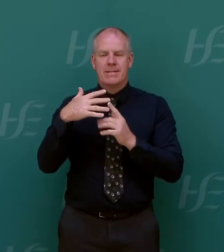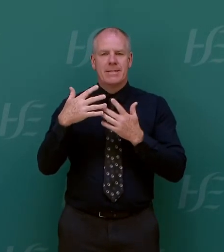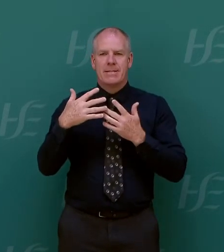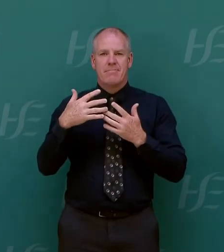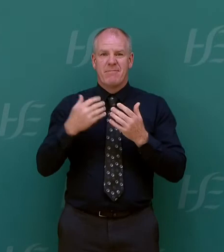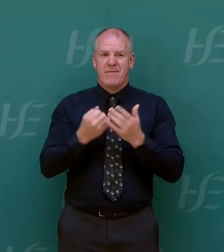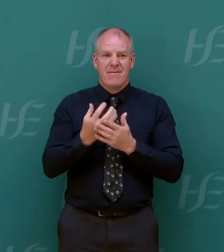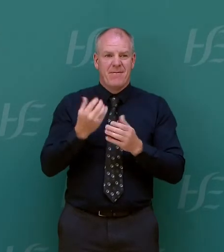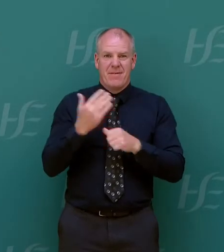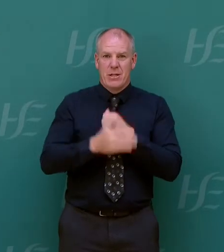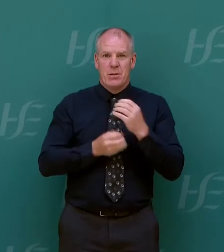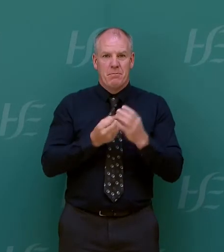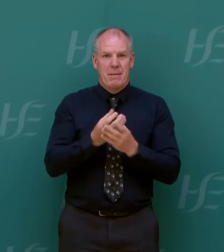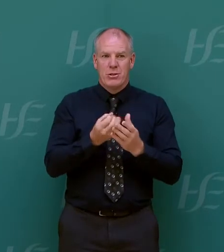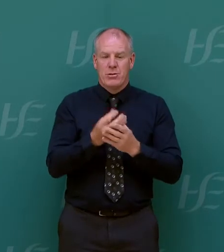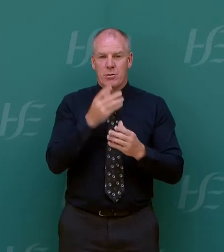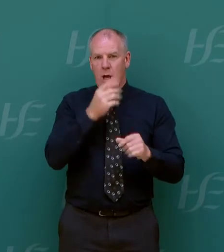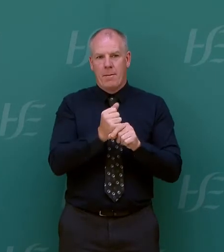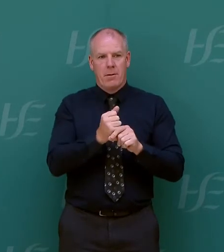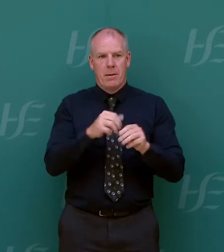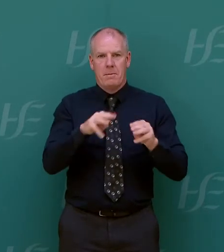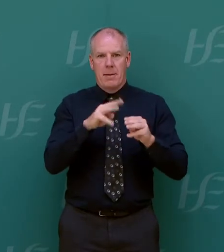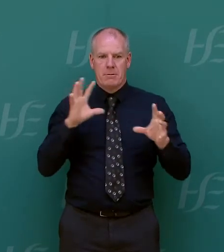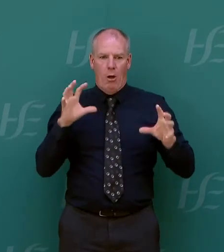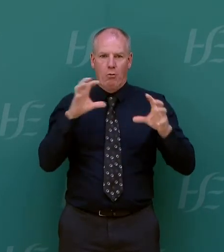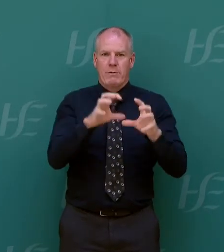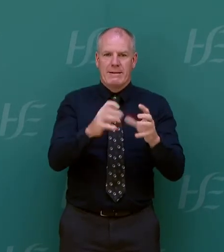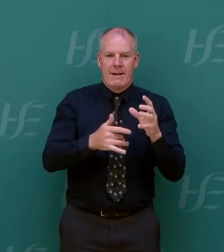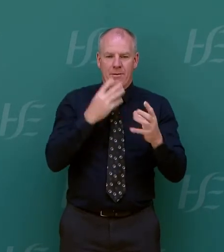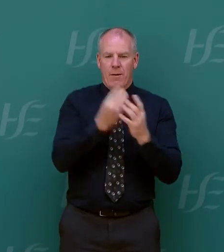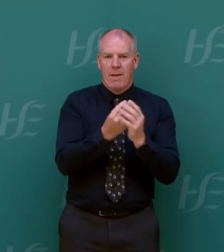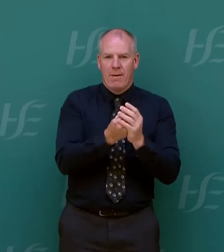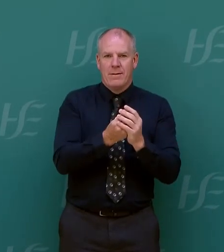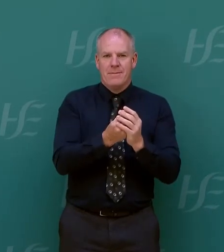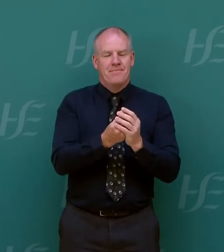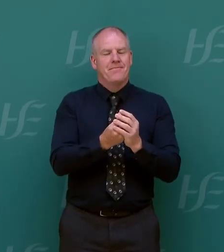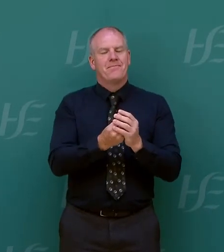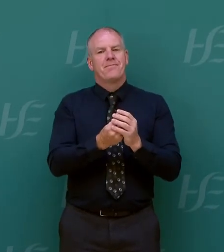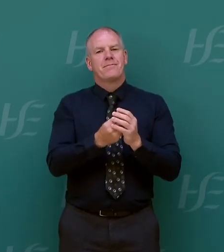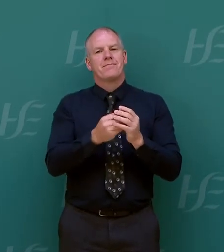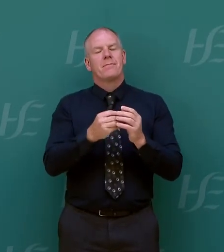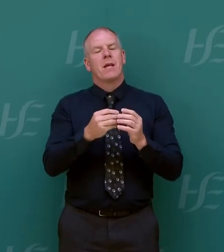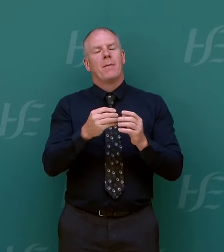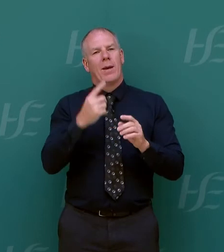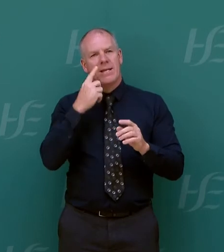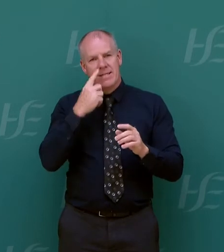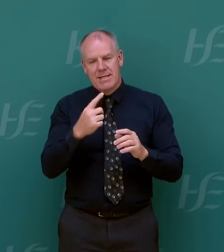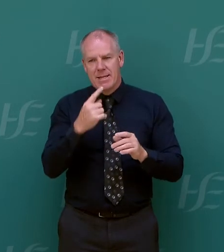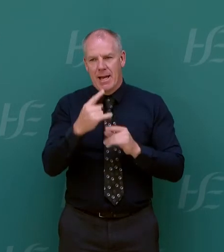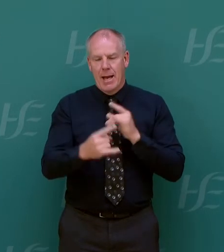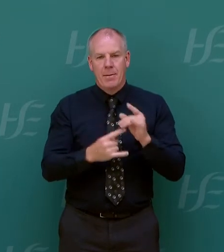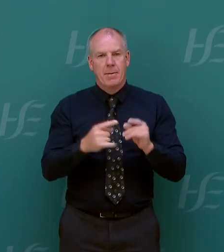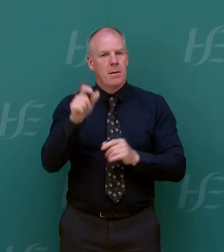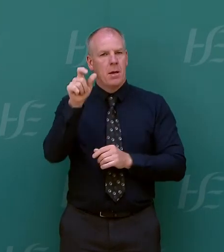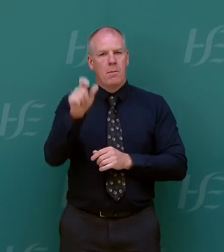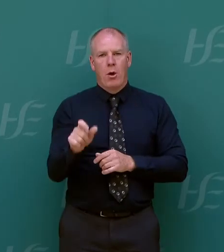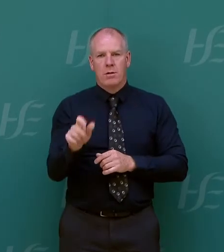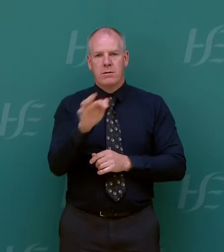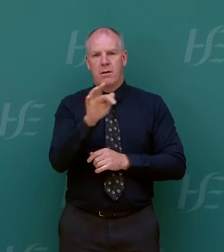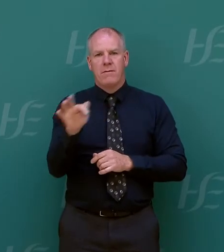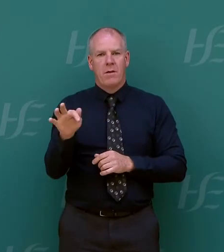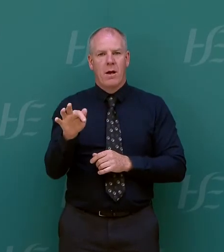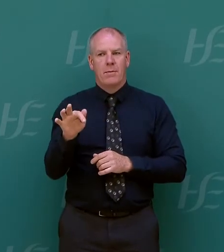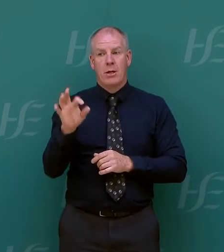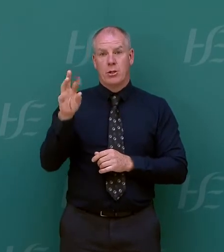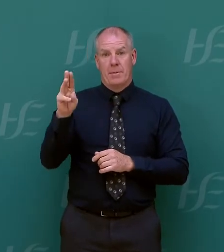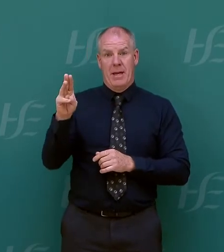on in terms of congregated settings. But what we are seeing is if a person has come from, say,